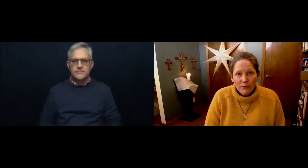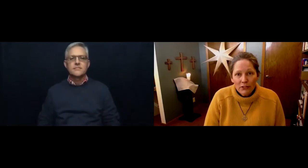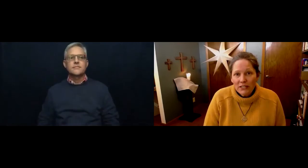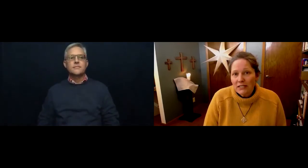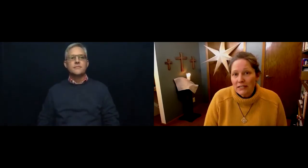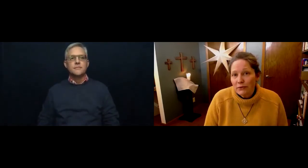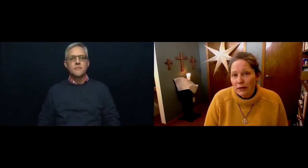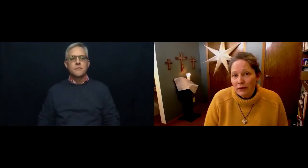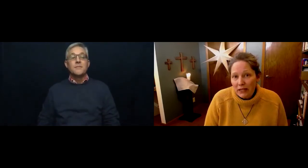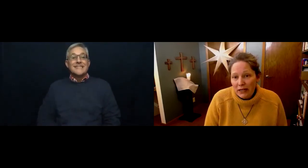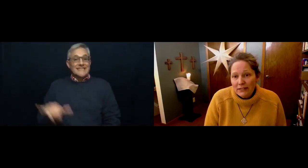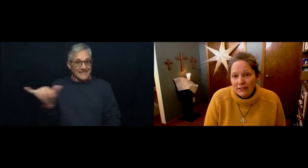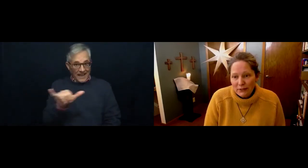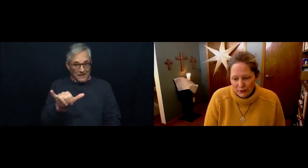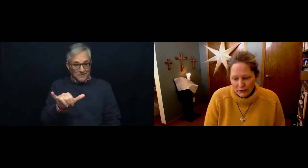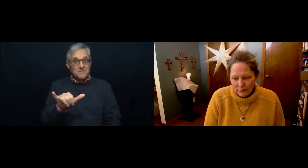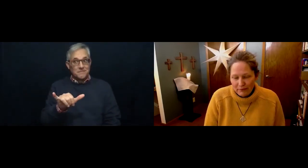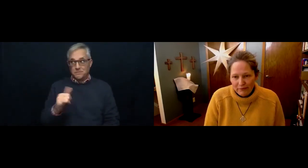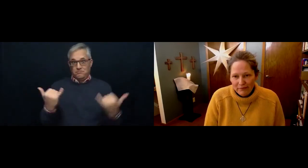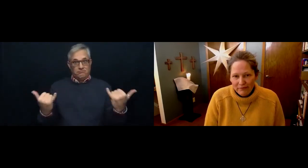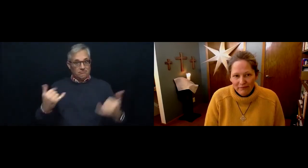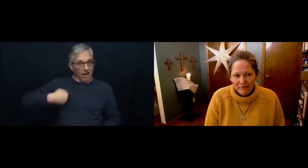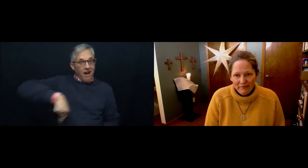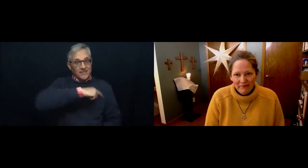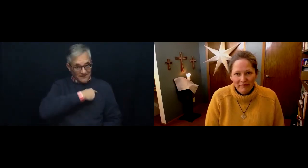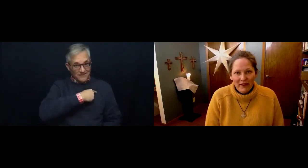And that's what Jesus is doing with us too.